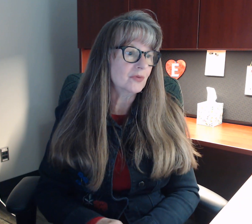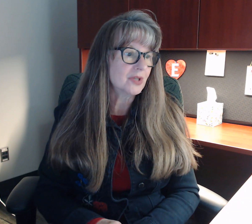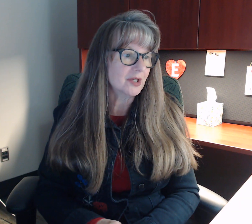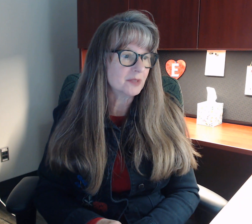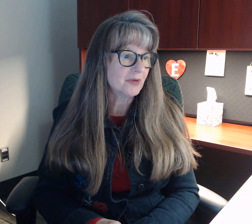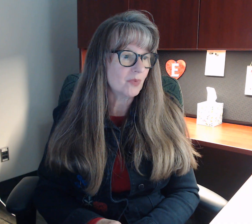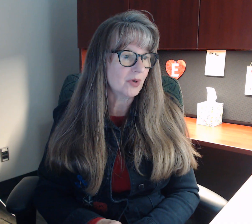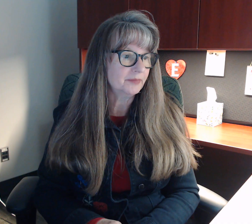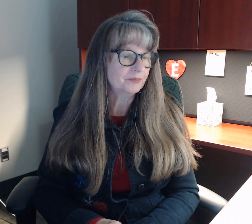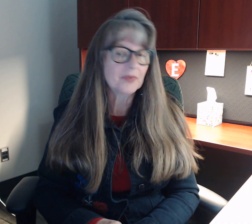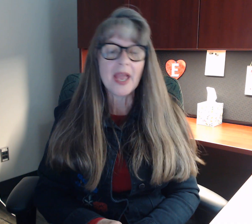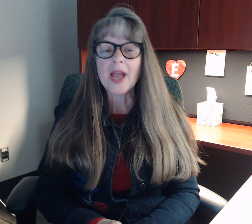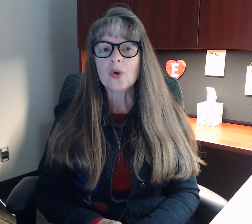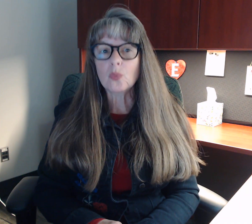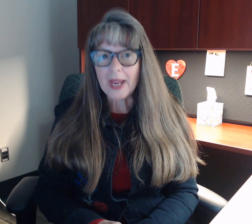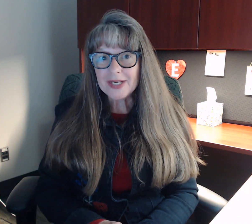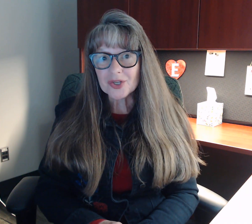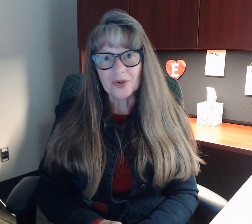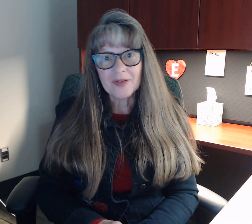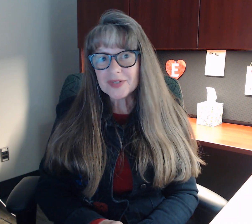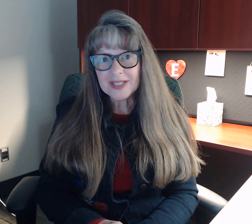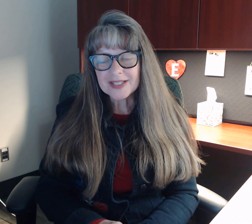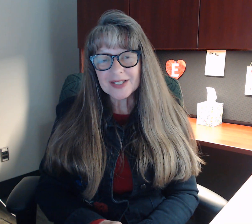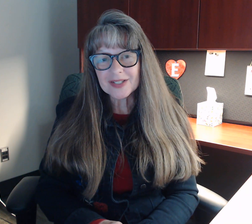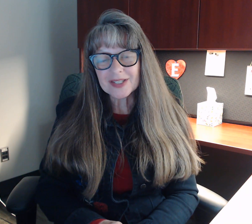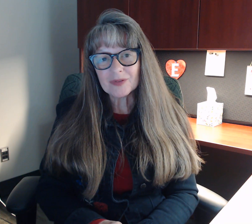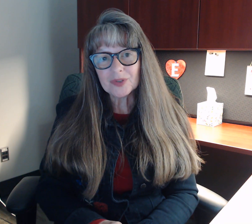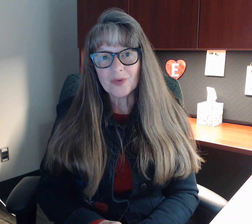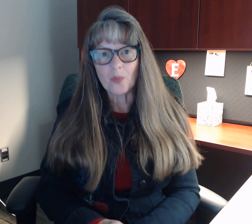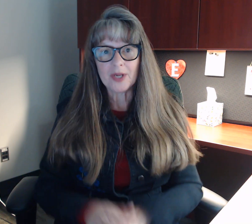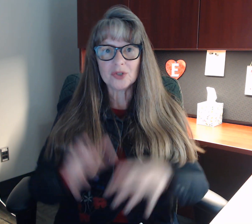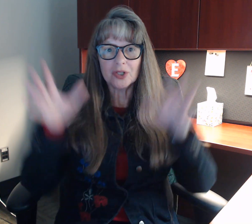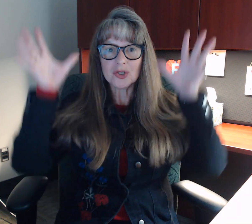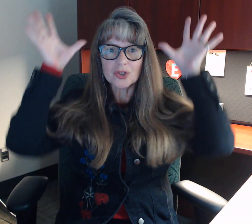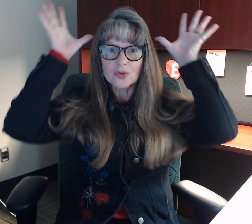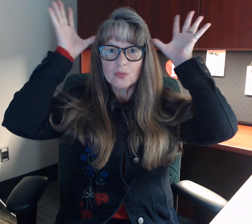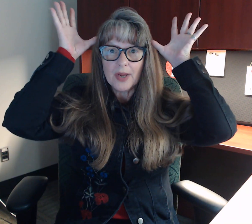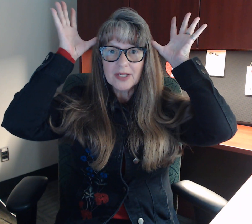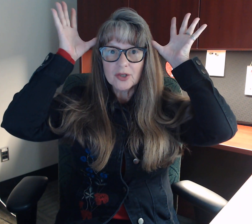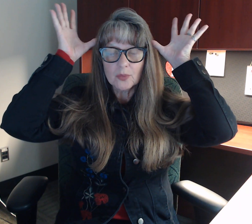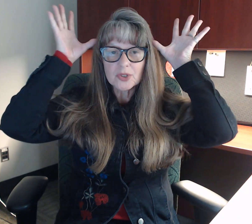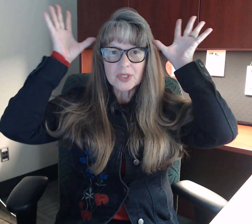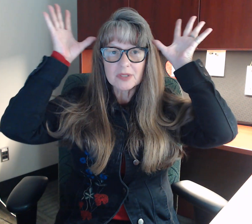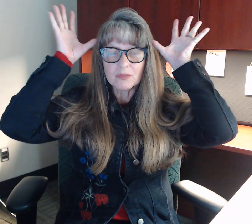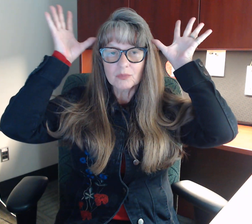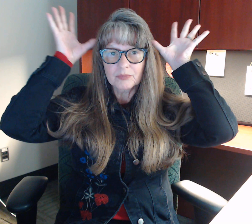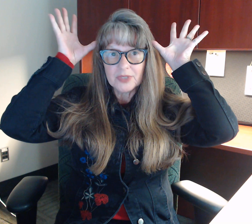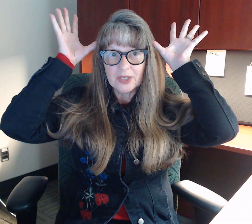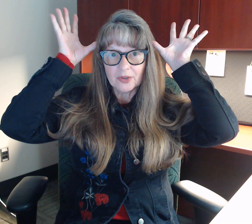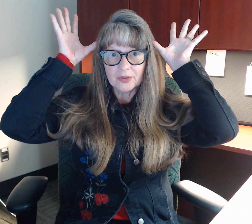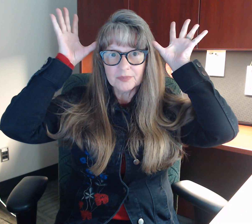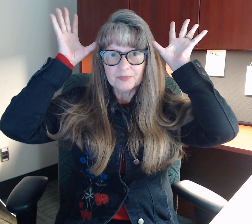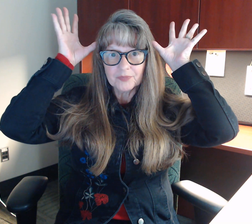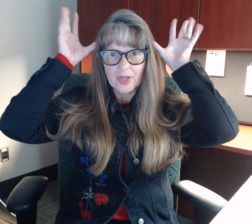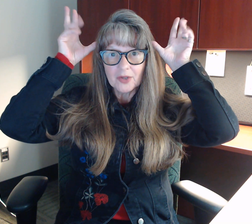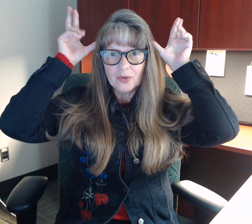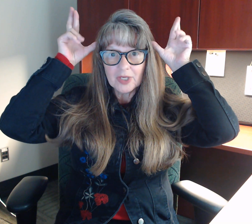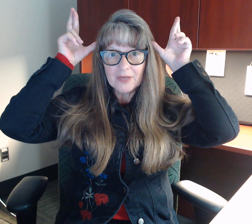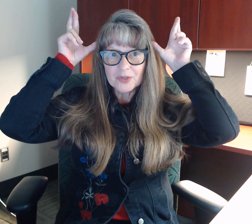signs before. Reindeer. I've seen it done several different ways. You can just do reindeer, which is deer. You can even try to